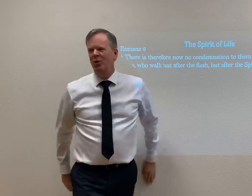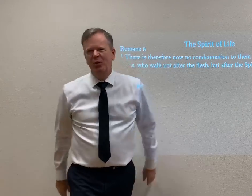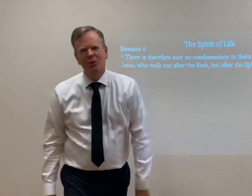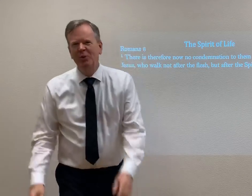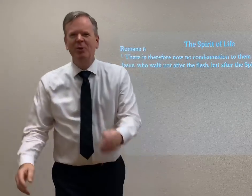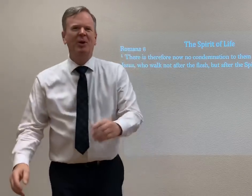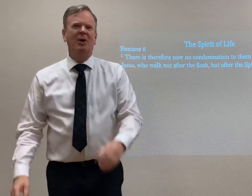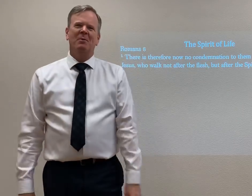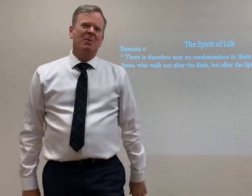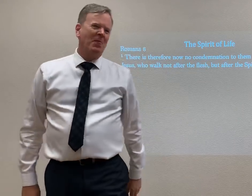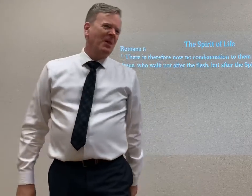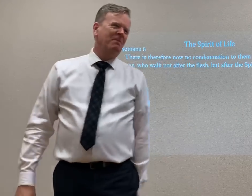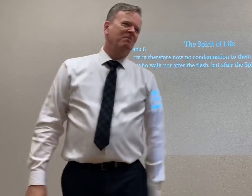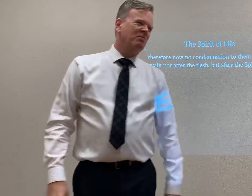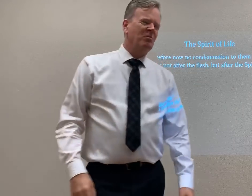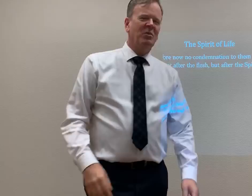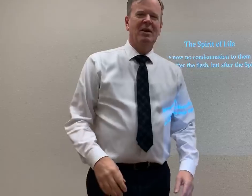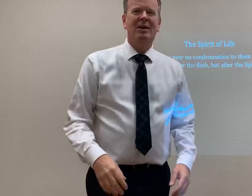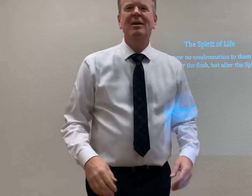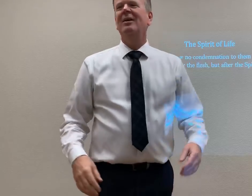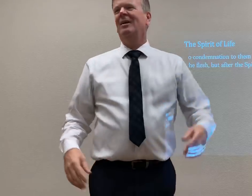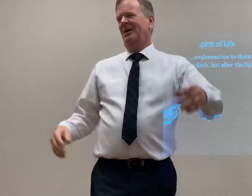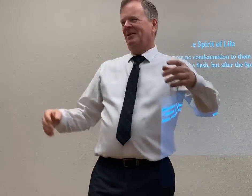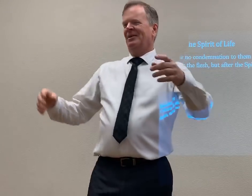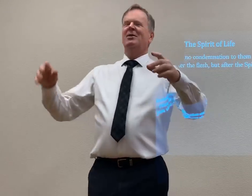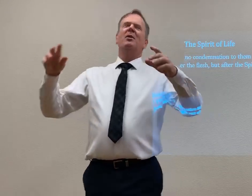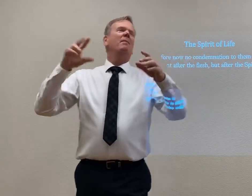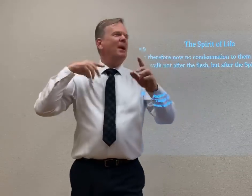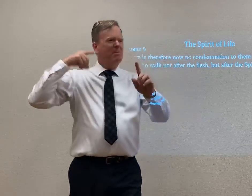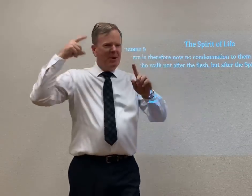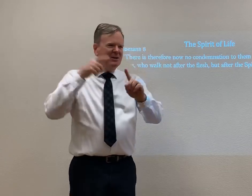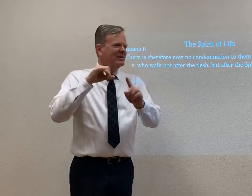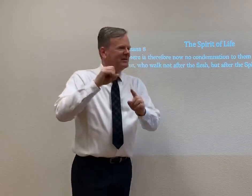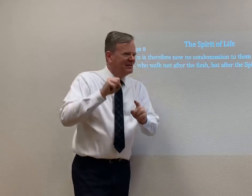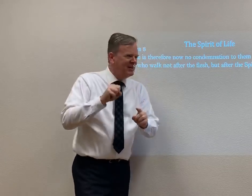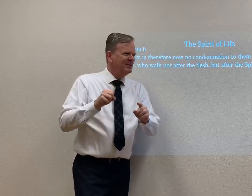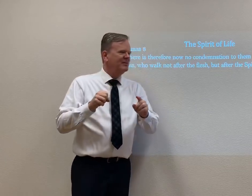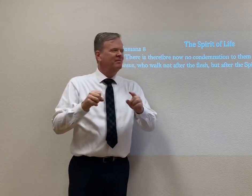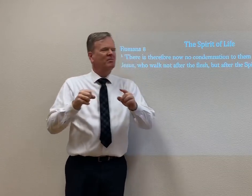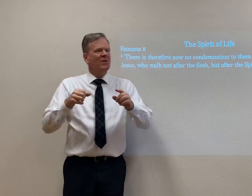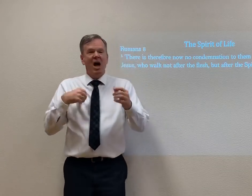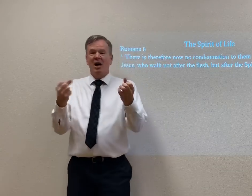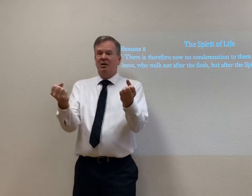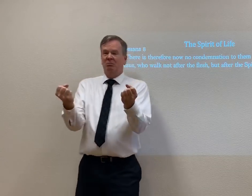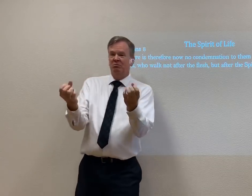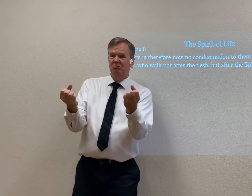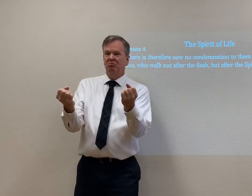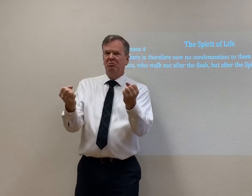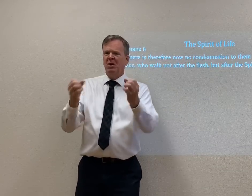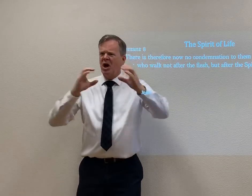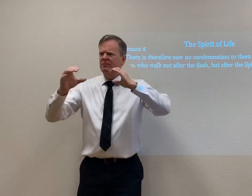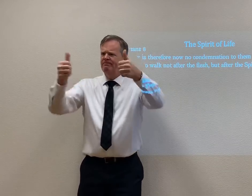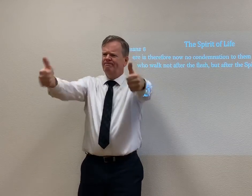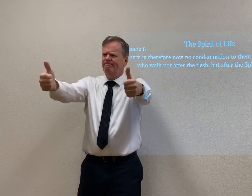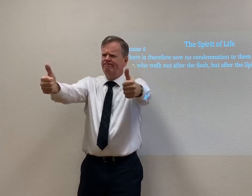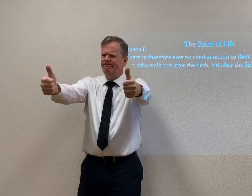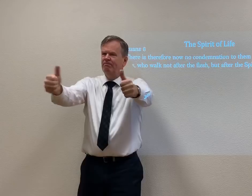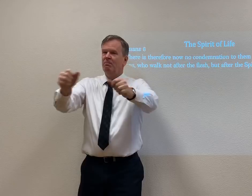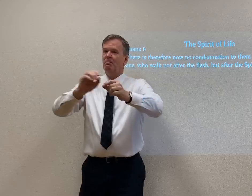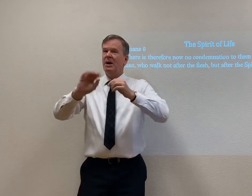No. That's not how I'm going to do that. That's not what, hey, the point of this is, I'm signing, you know, we do